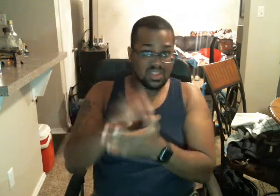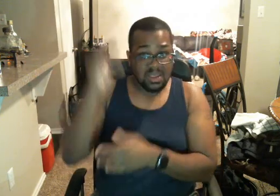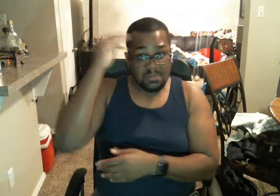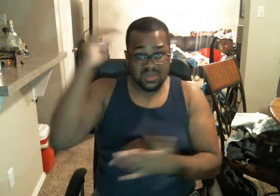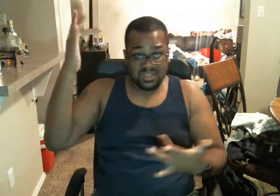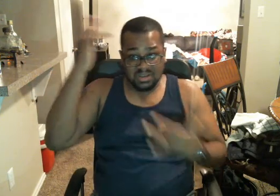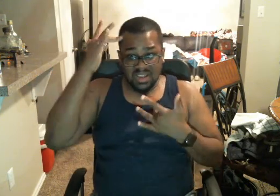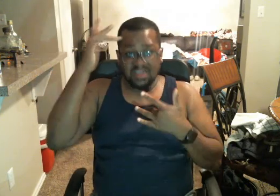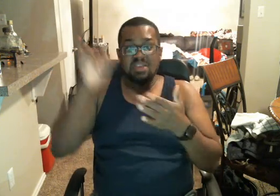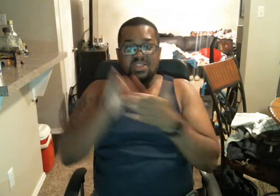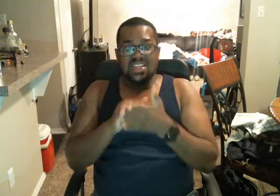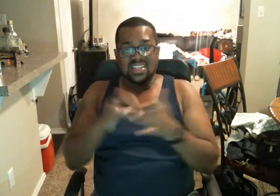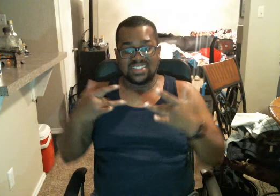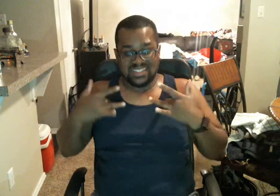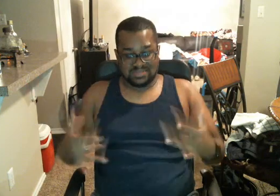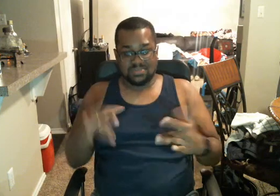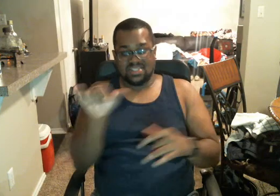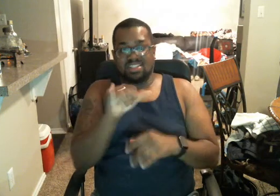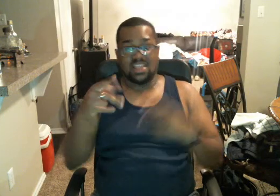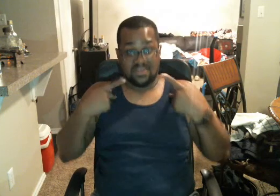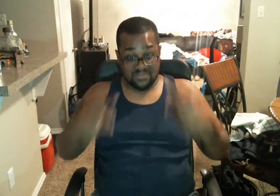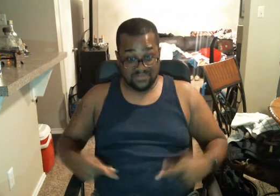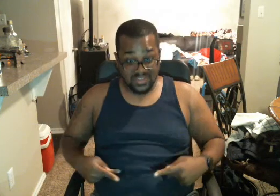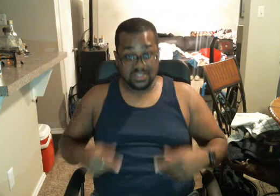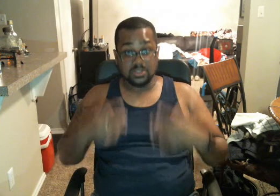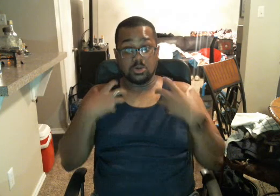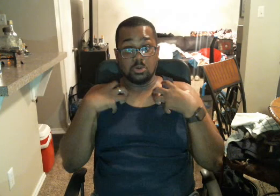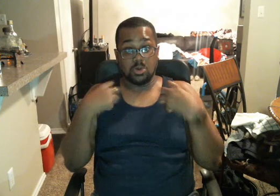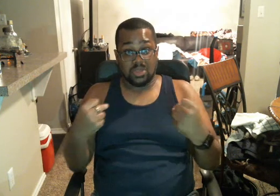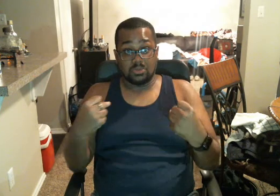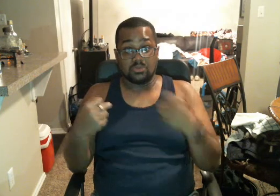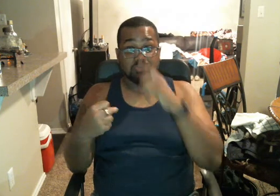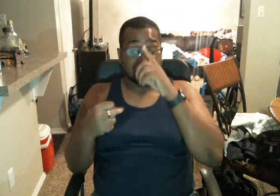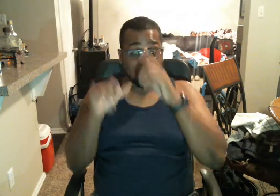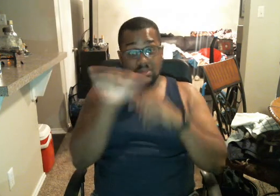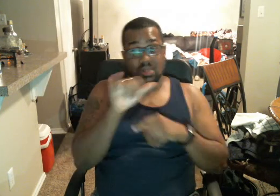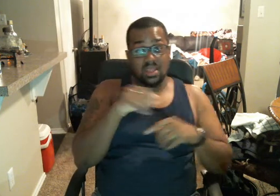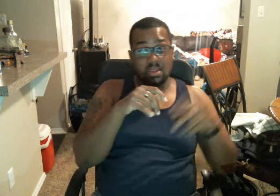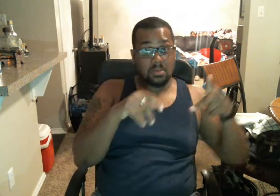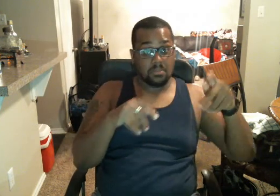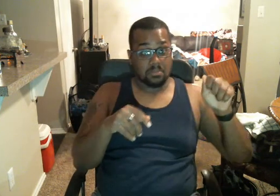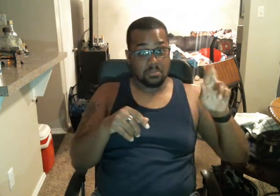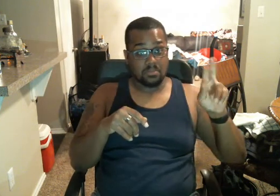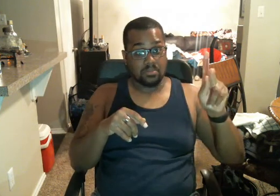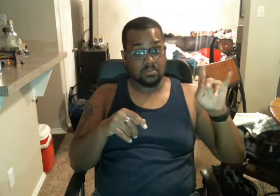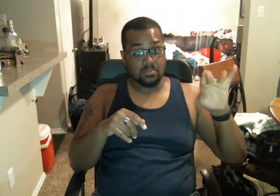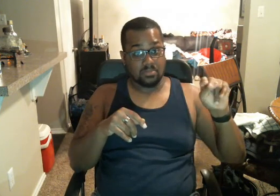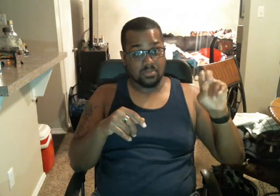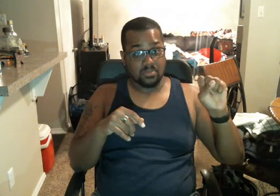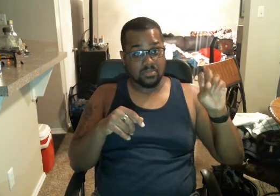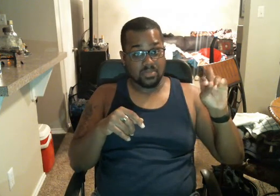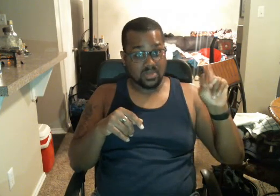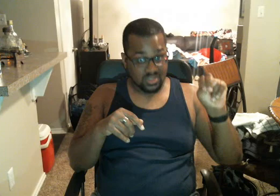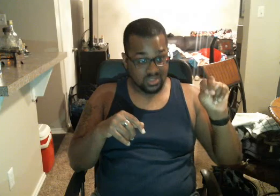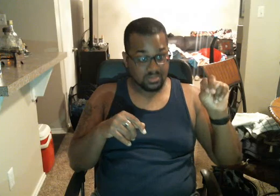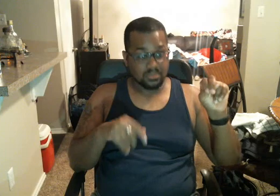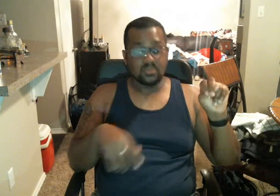exactly like physical issues, like the difference between Parkinson's and depression is we call Parkinson's a